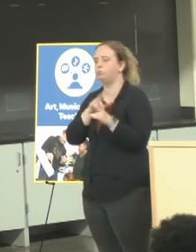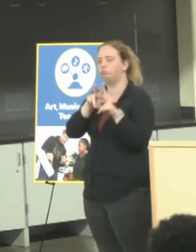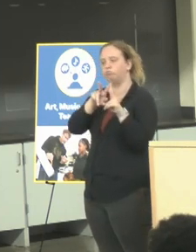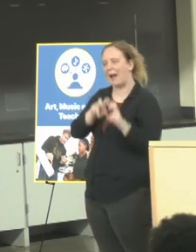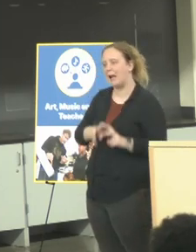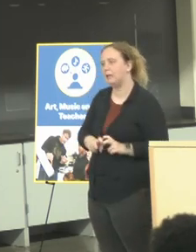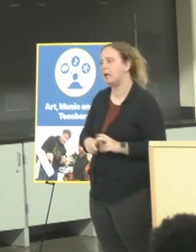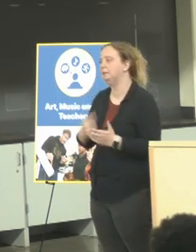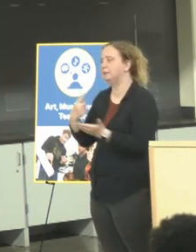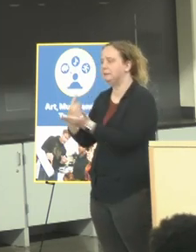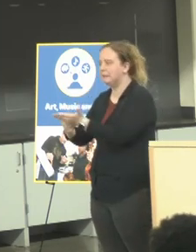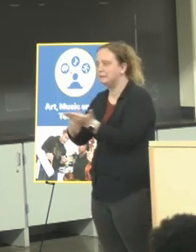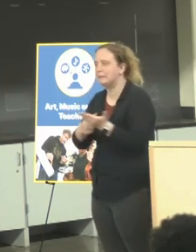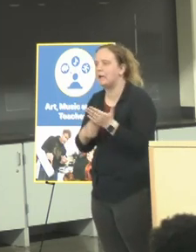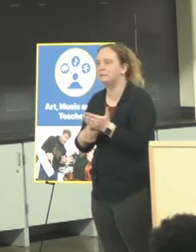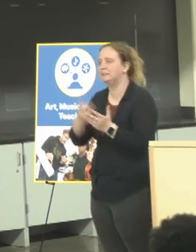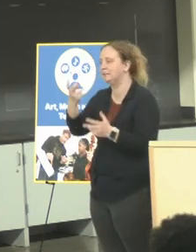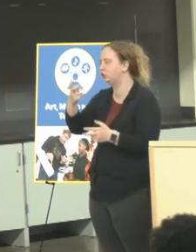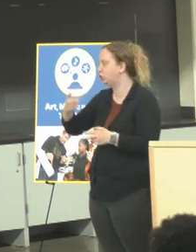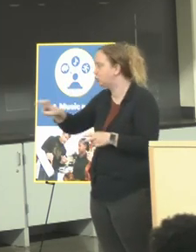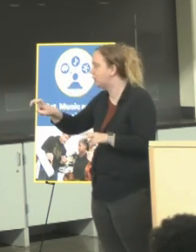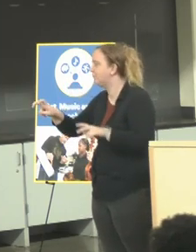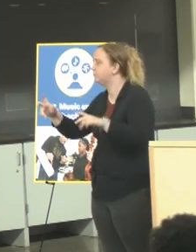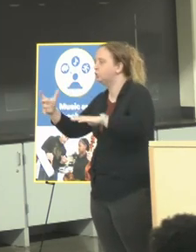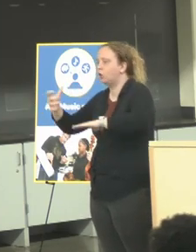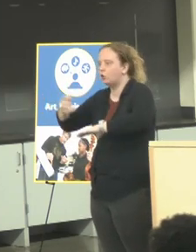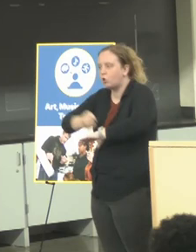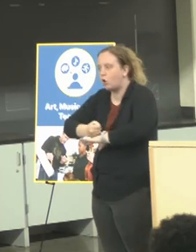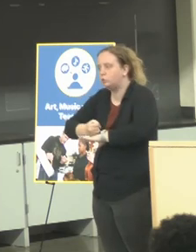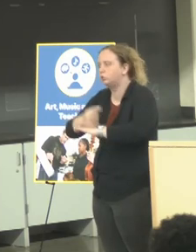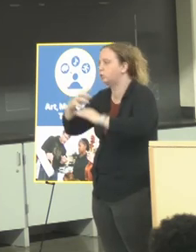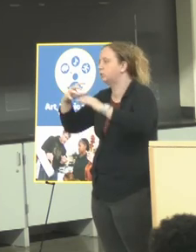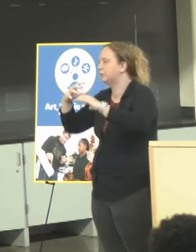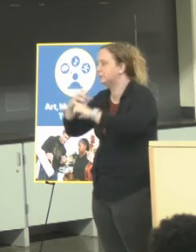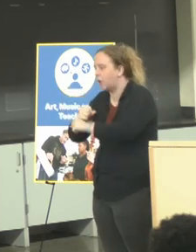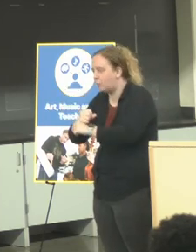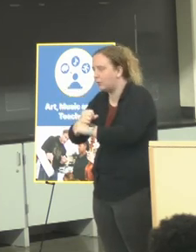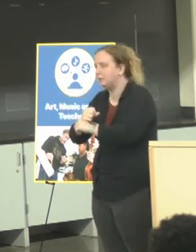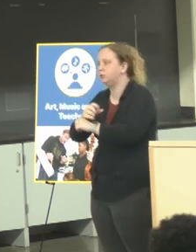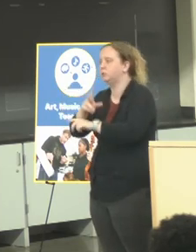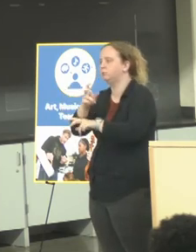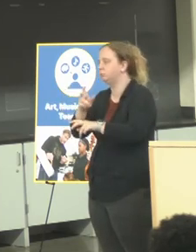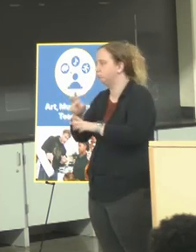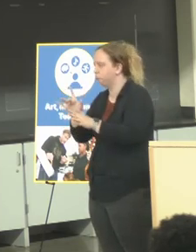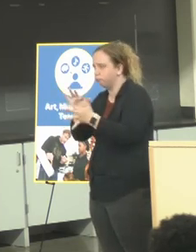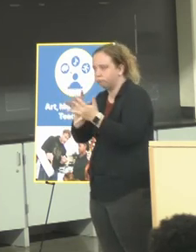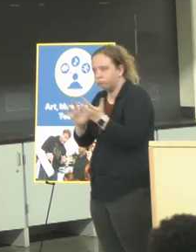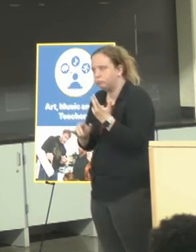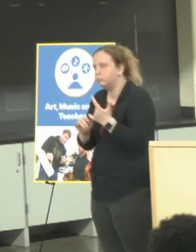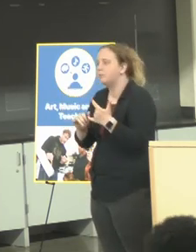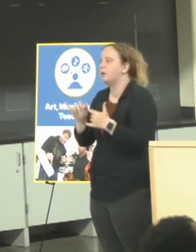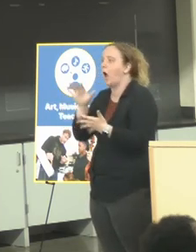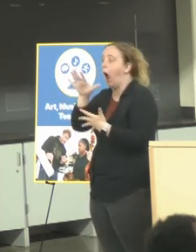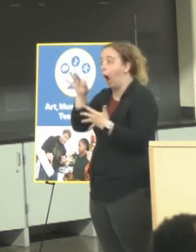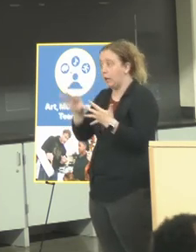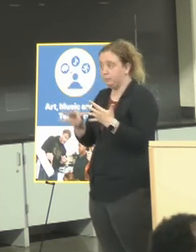consolidations to create a system of well-resourced schools. So they are part of the considerations.